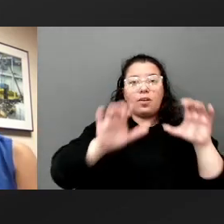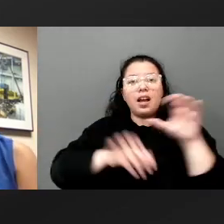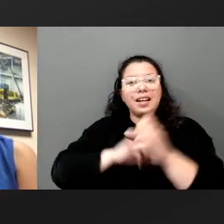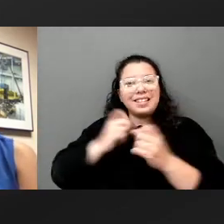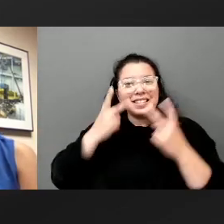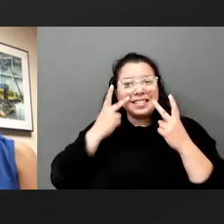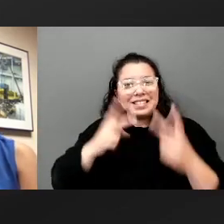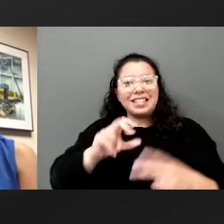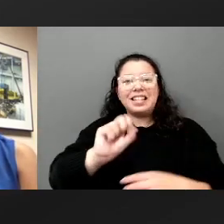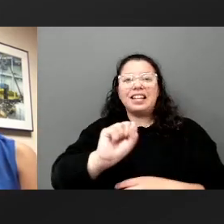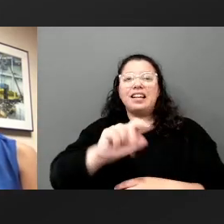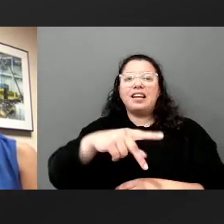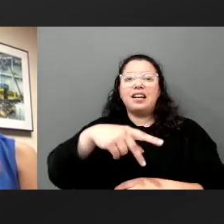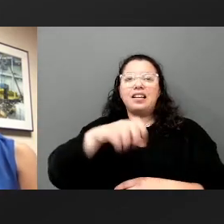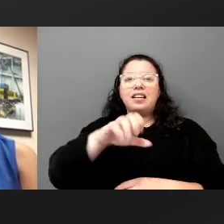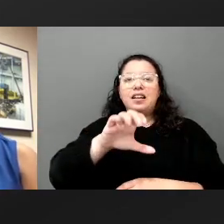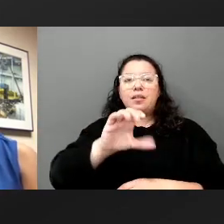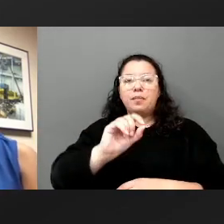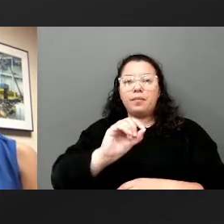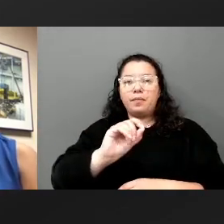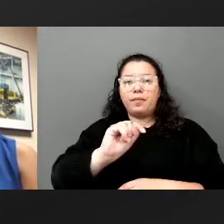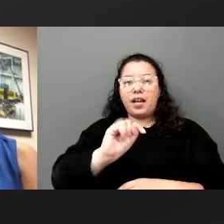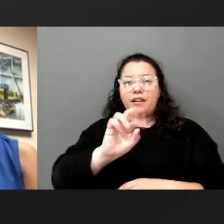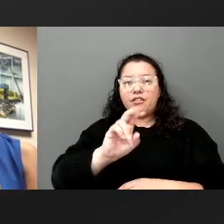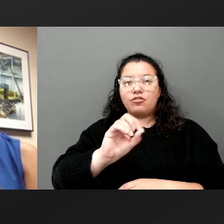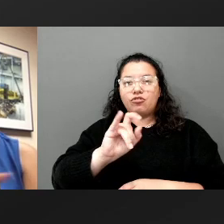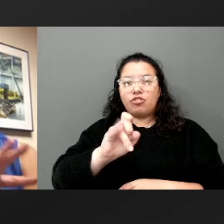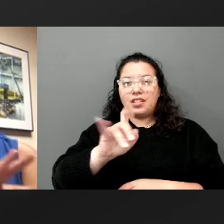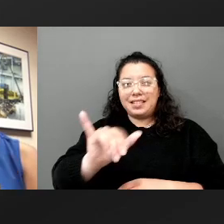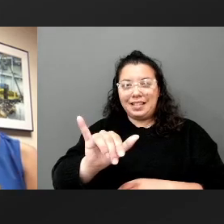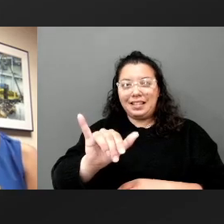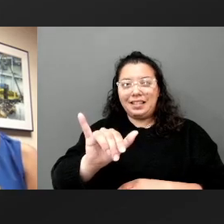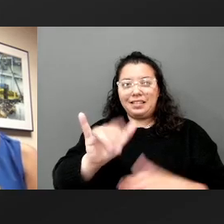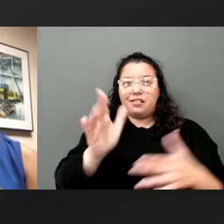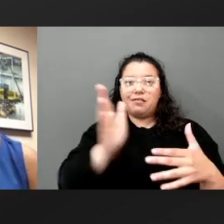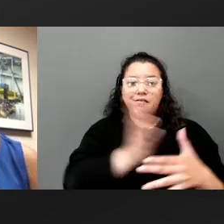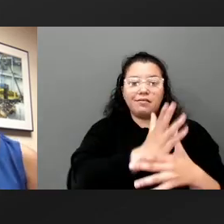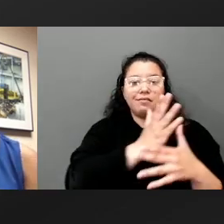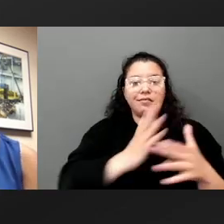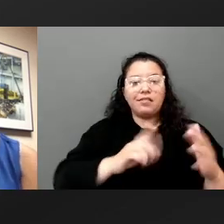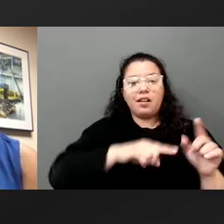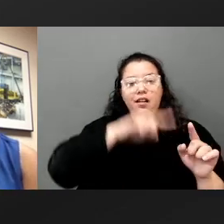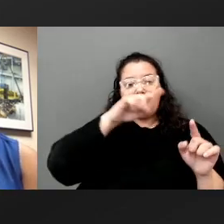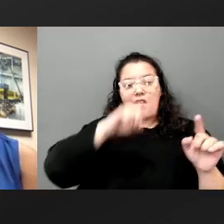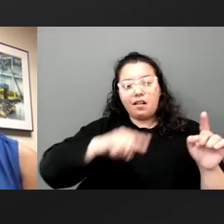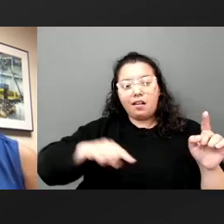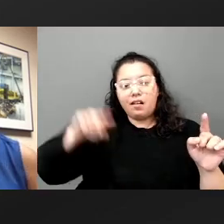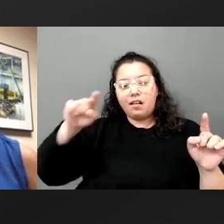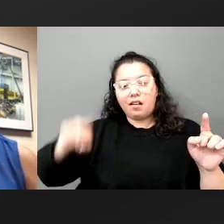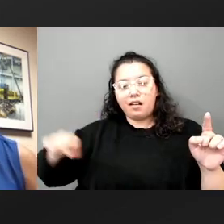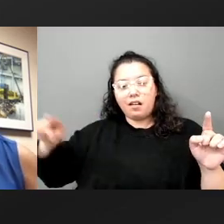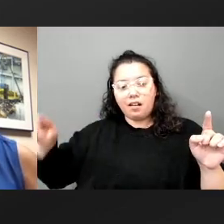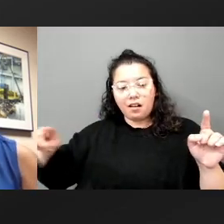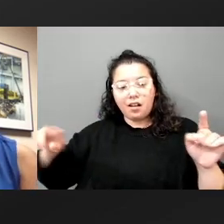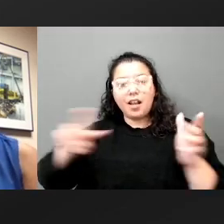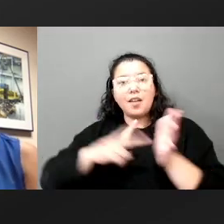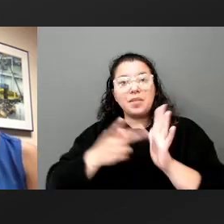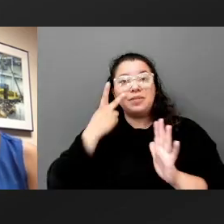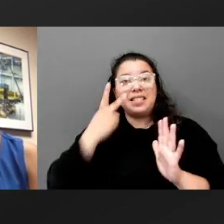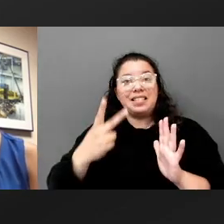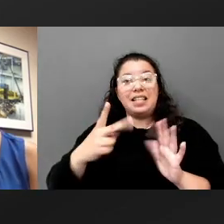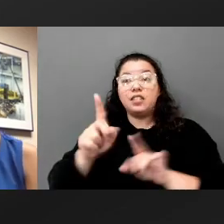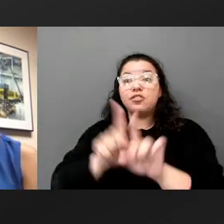is a light curve of this, as we call it, of the planet passing in front of the star, which we can come back to